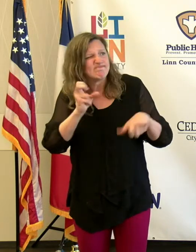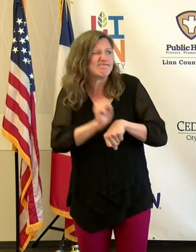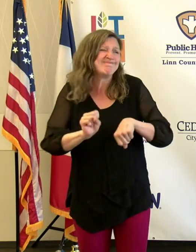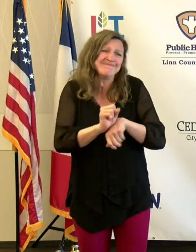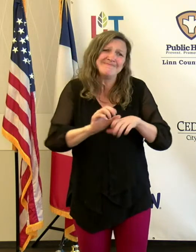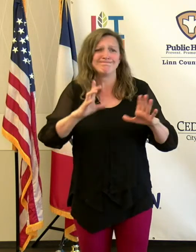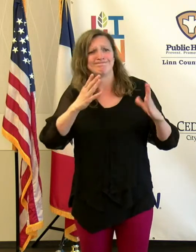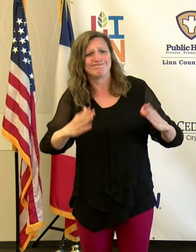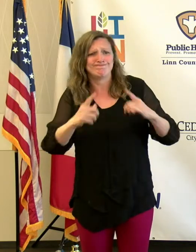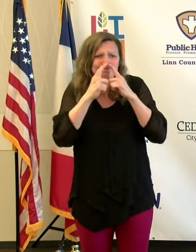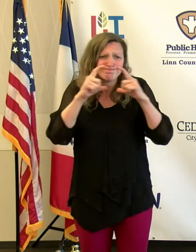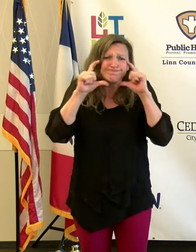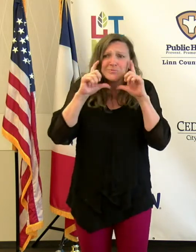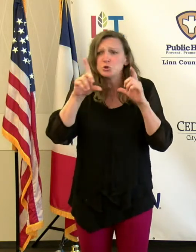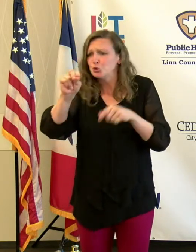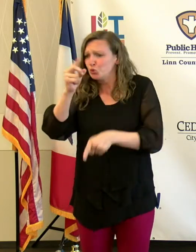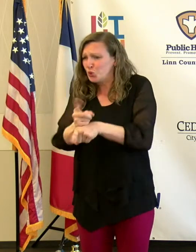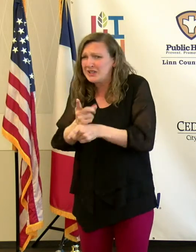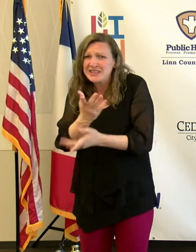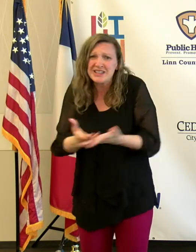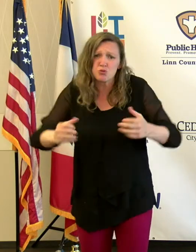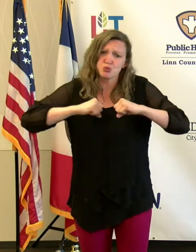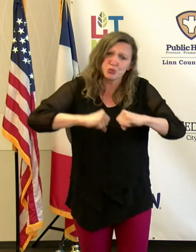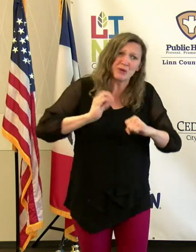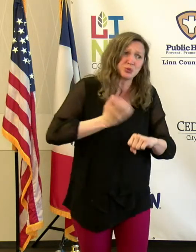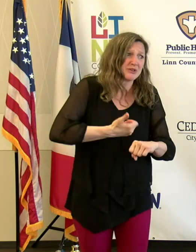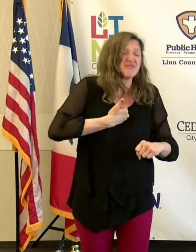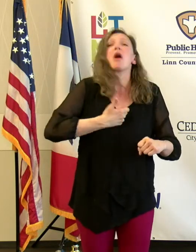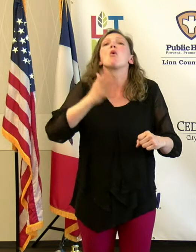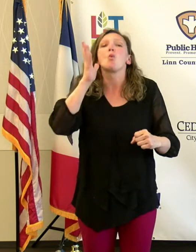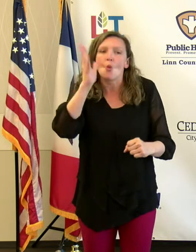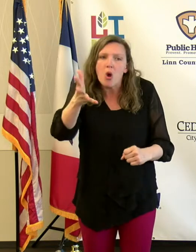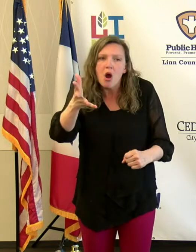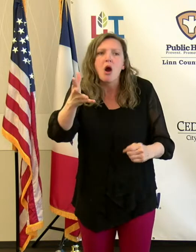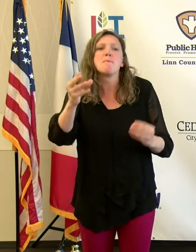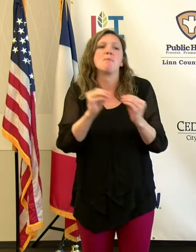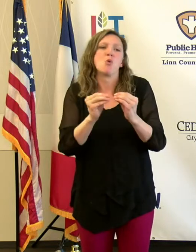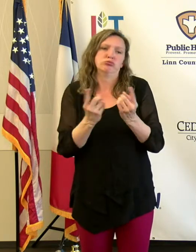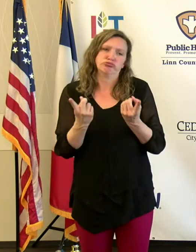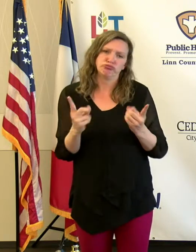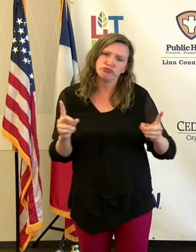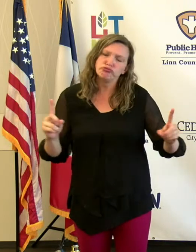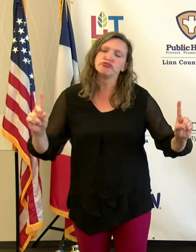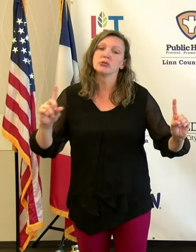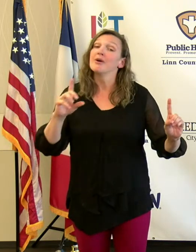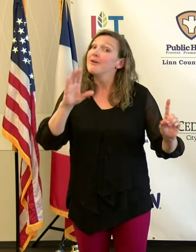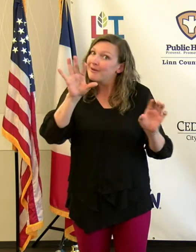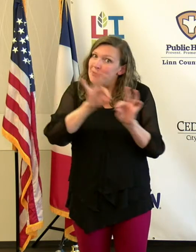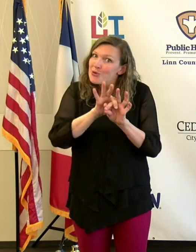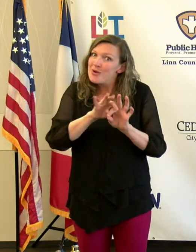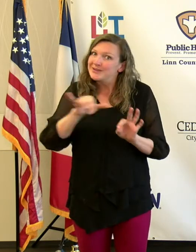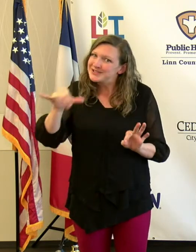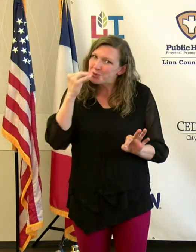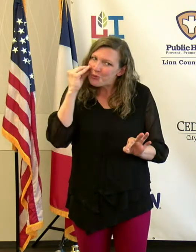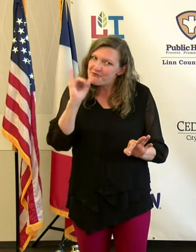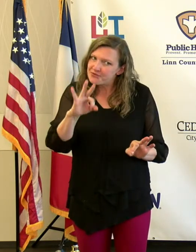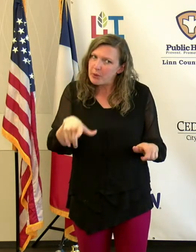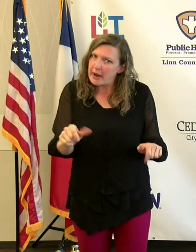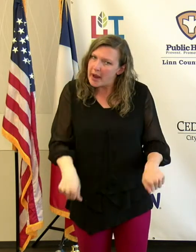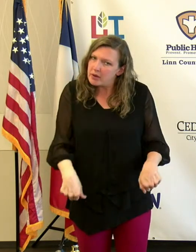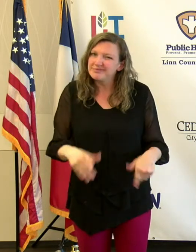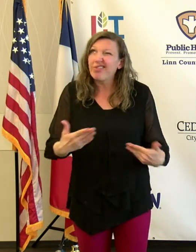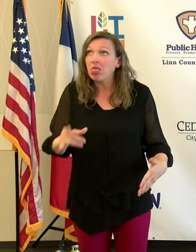care by staying home whenever you can and wearing a mask when you're out in public. This is so important, and it is a critical time